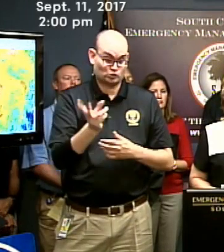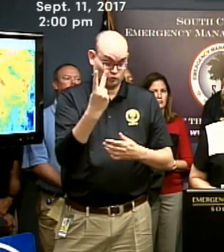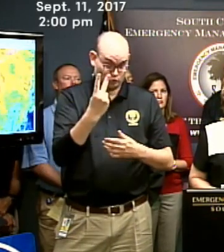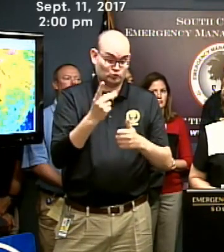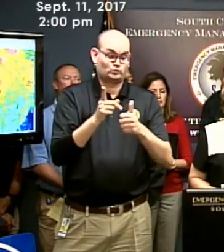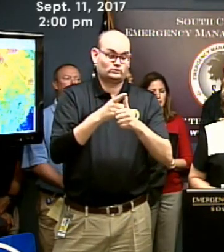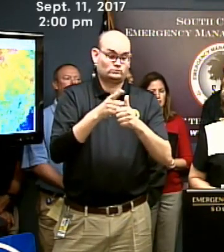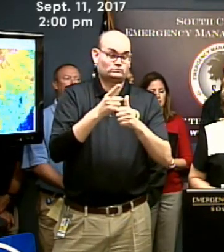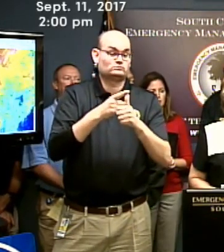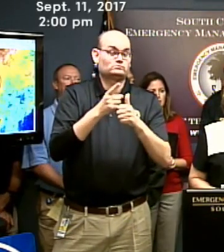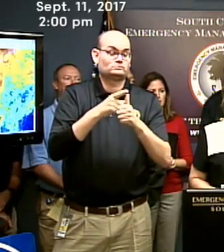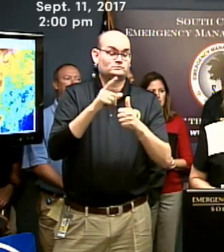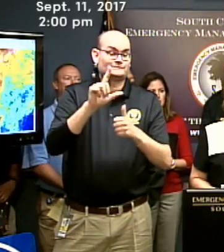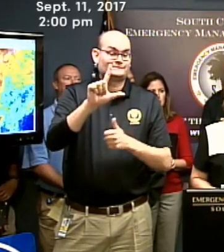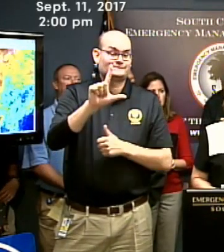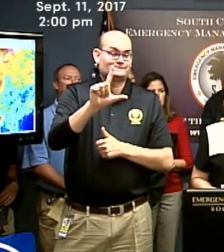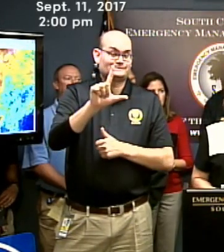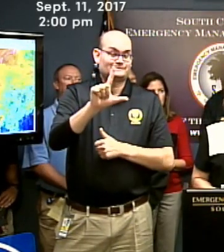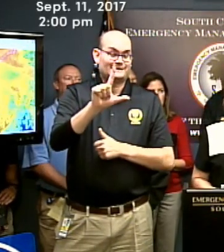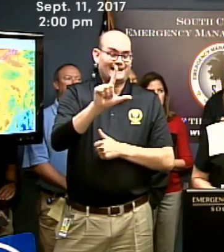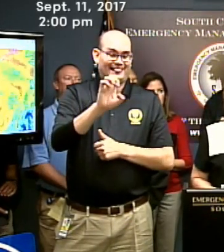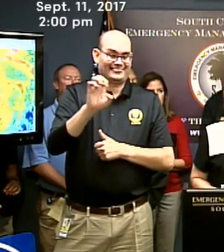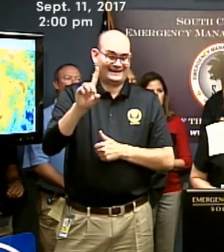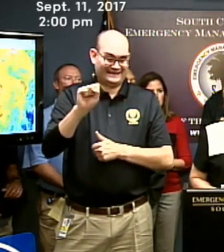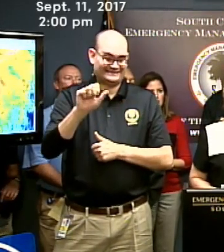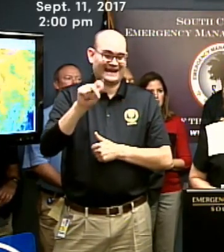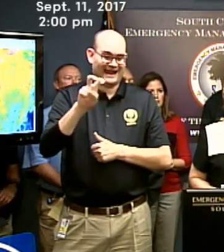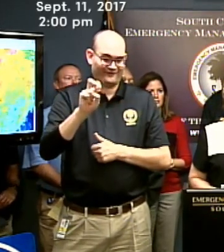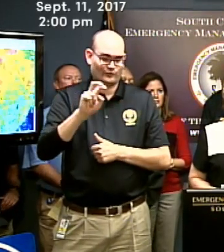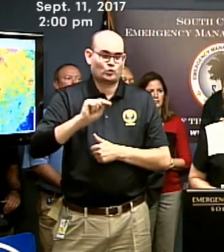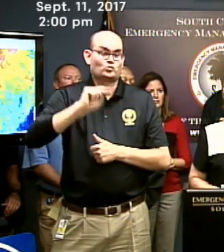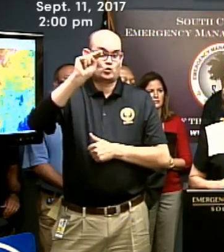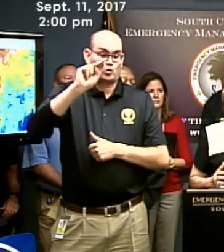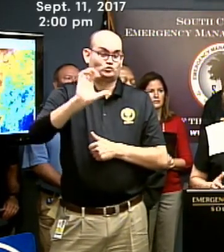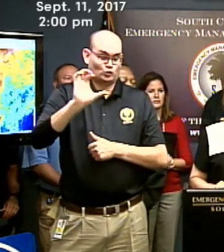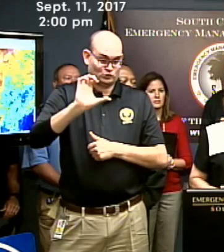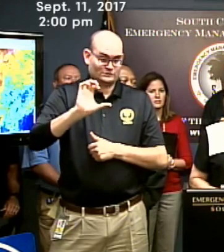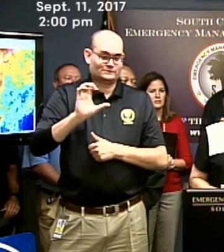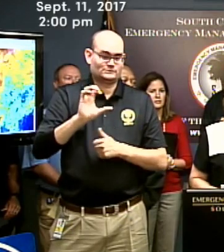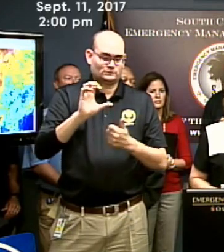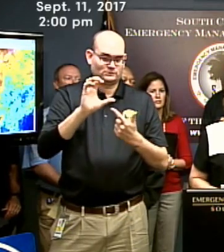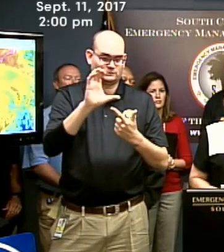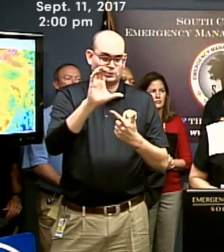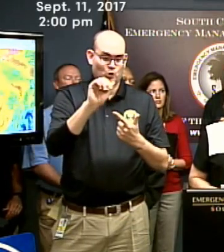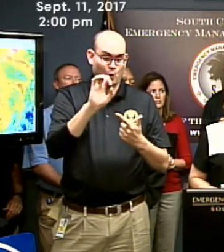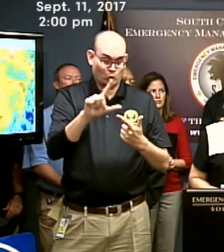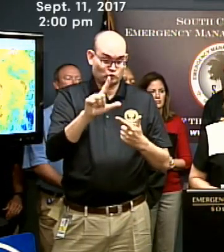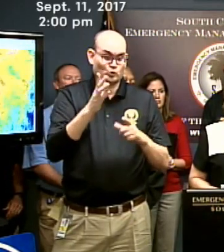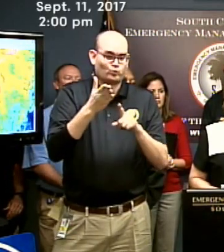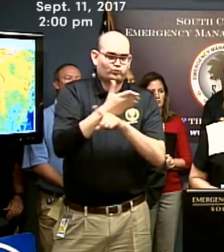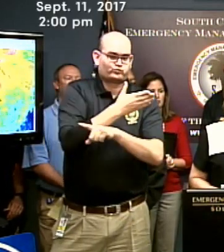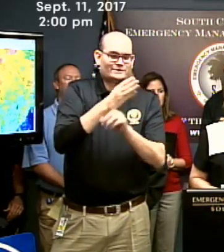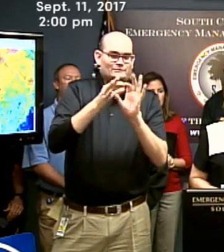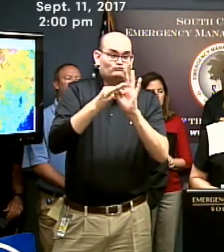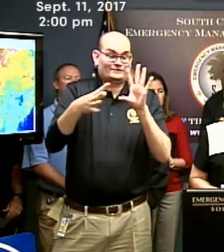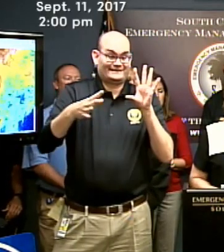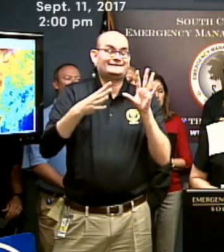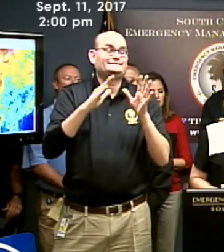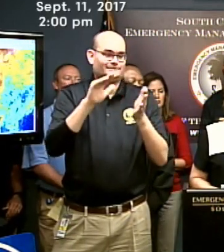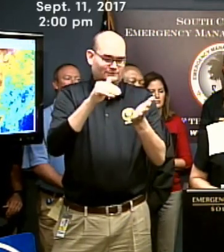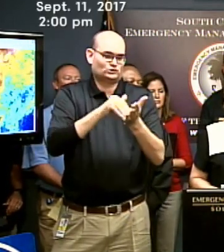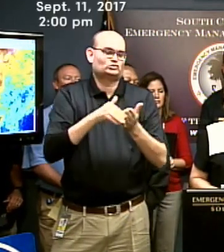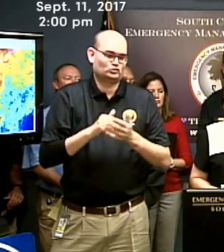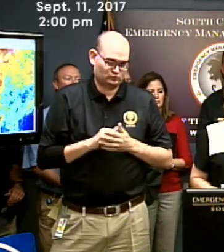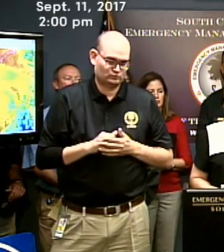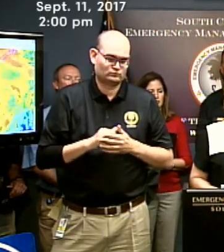They're both on Leeds Avenue in North Charleston at the Coastal Pre-Release Center and in the facility right next door to it, the county facility that's run